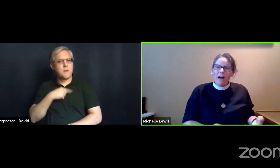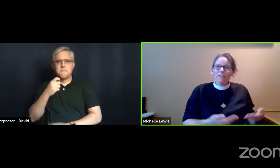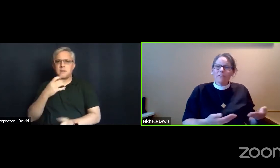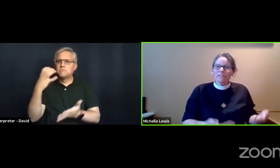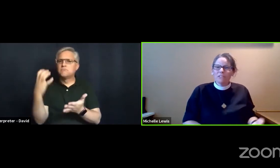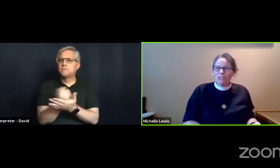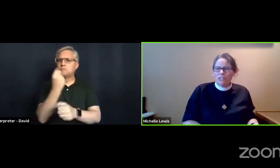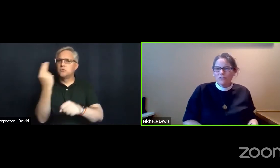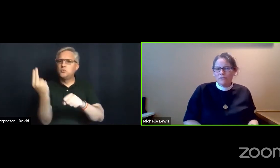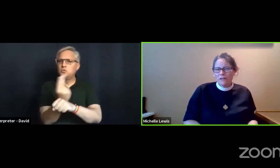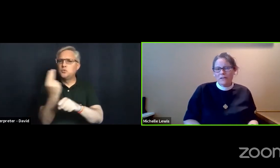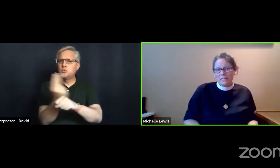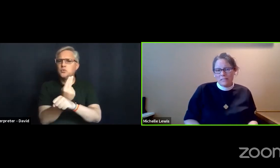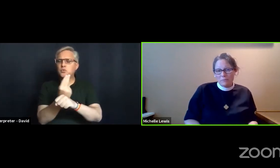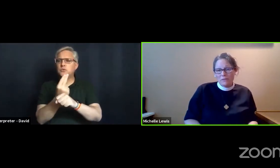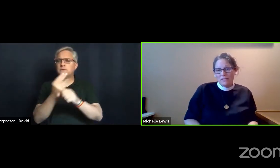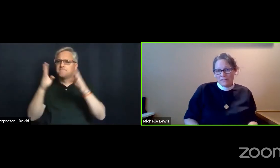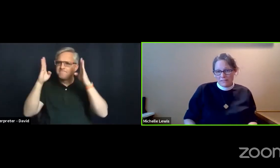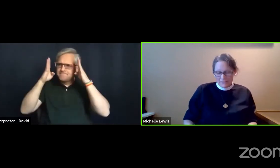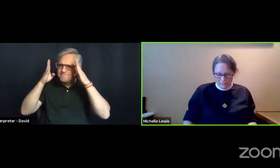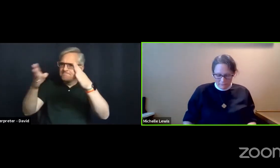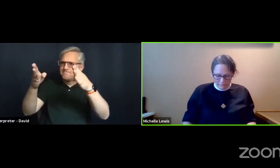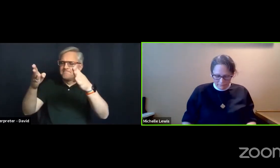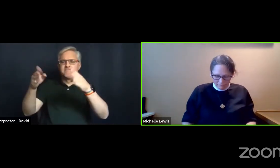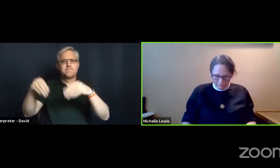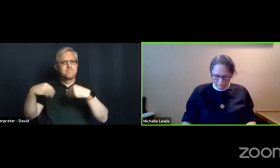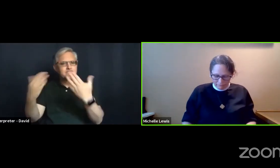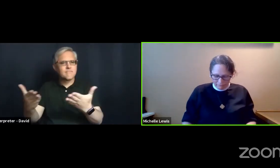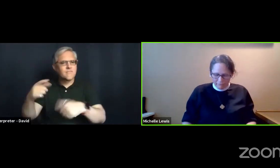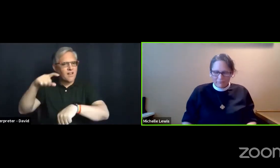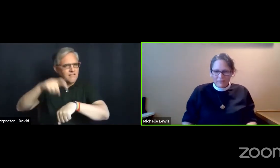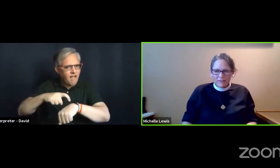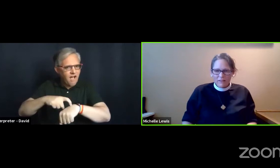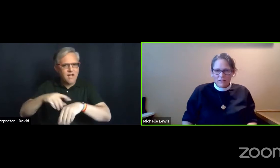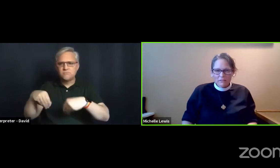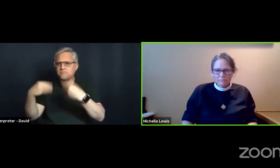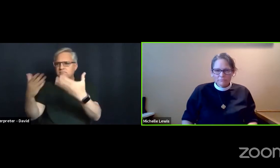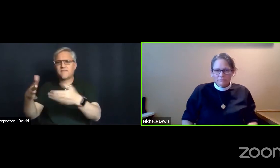for others to share their experiences.